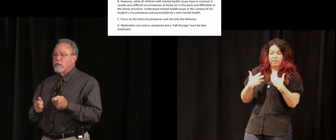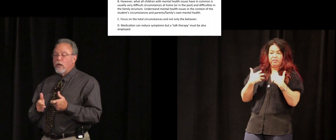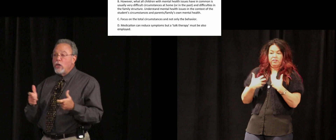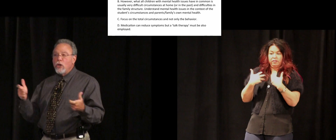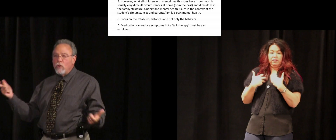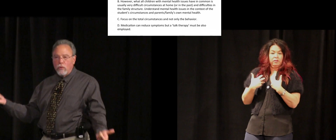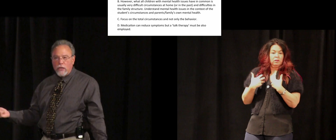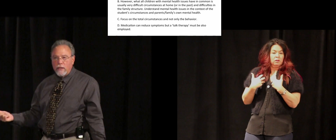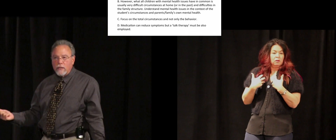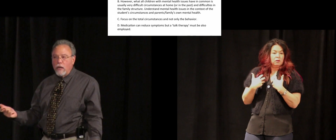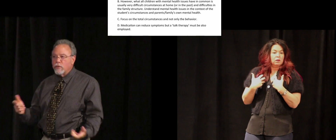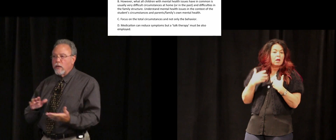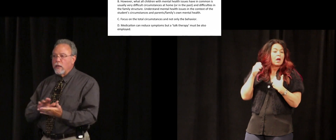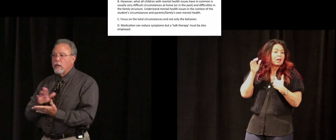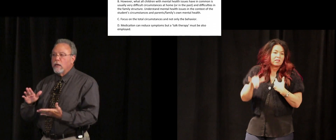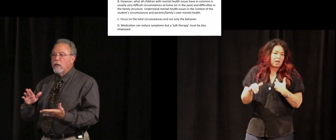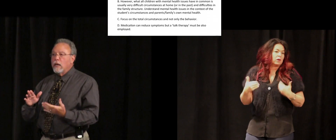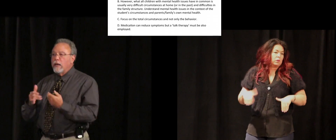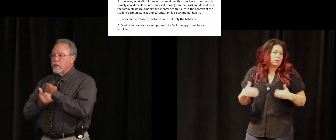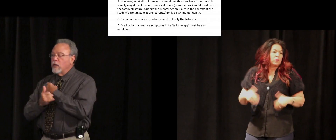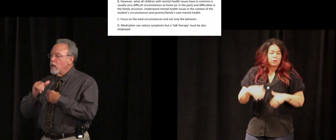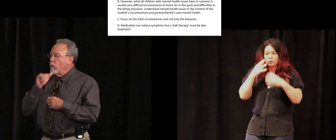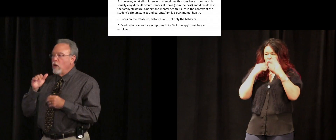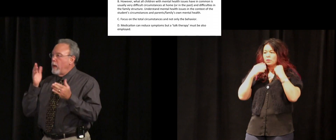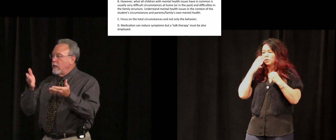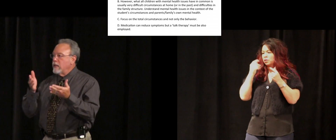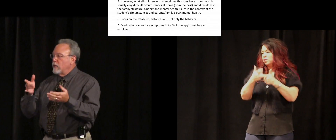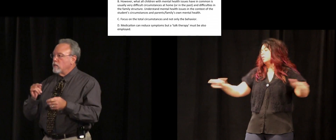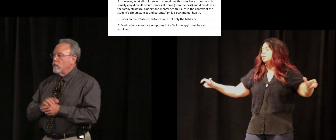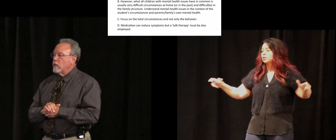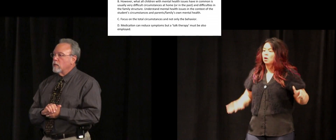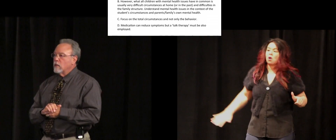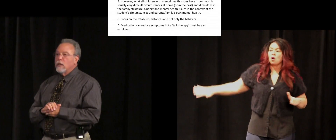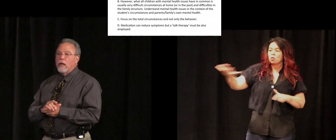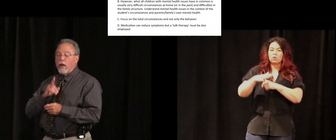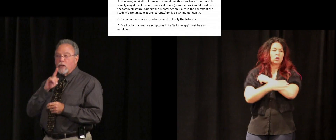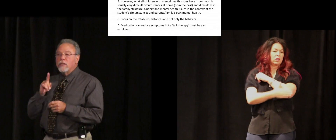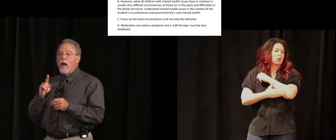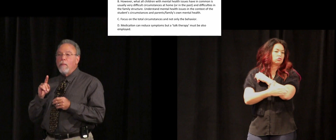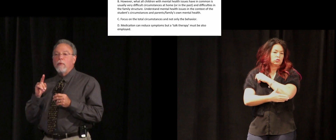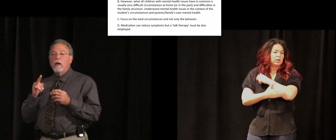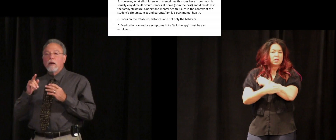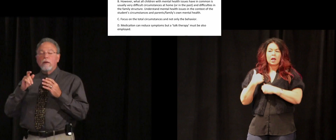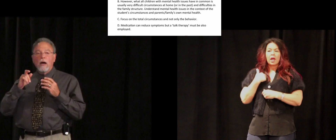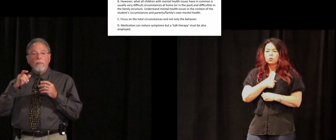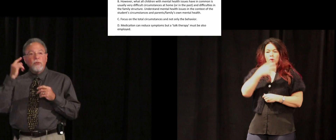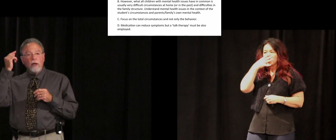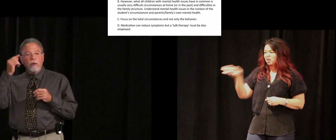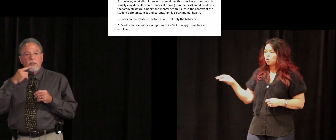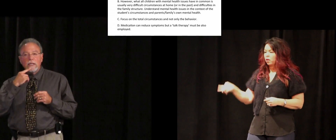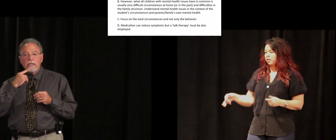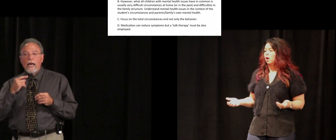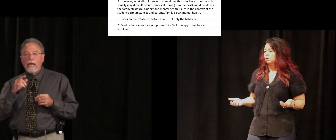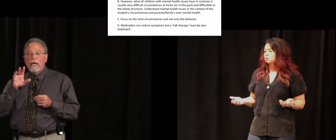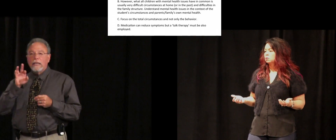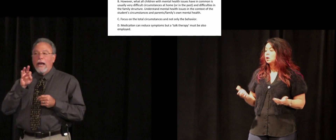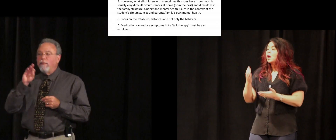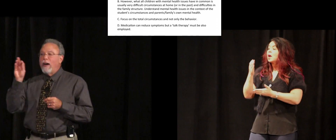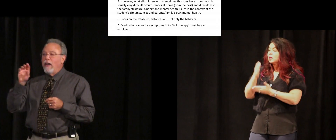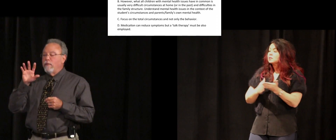the behavior of our children when they're out of control, which is really sad. And instead of managing